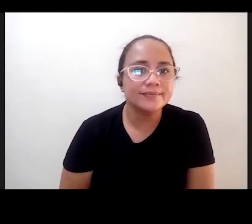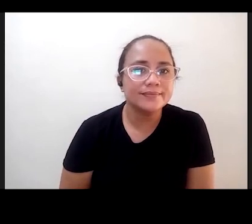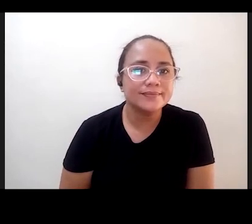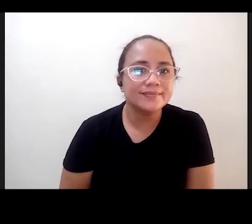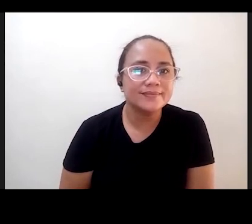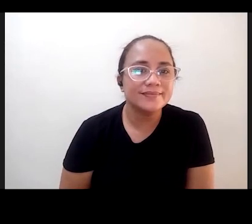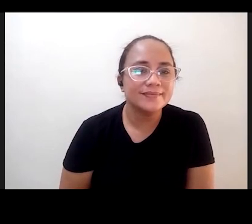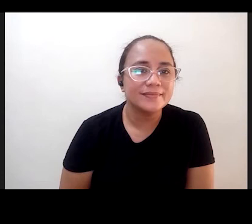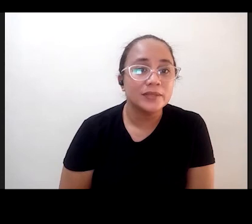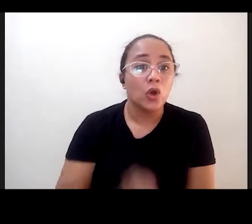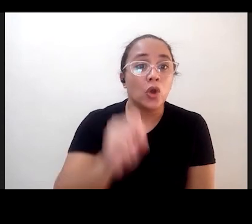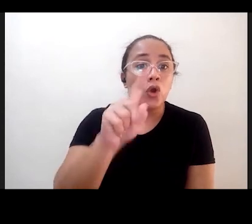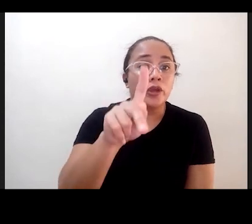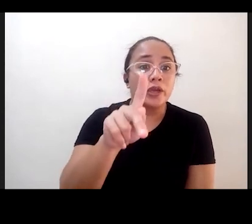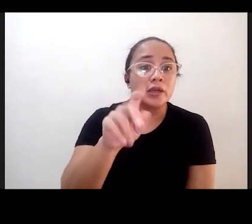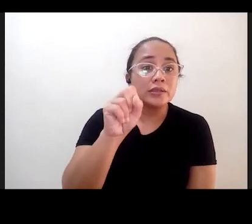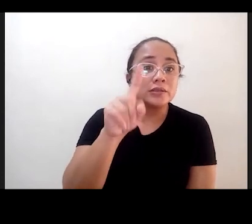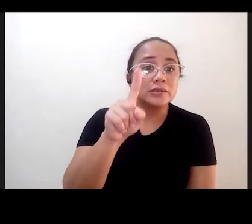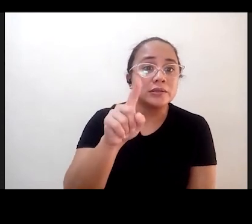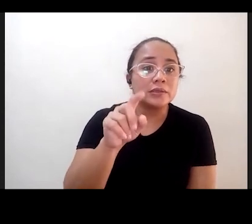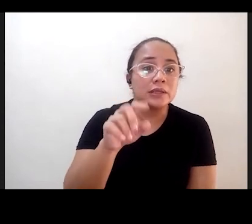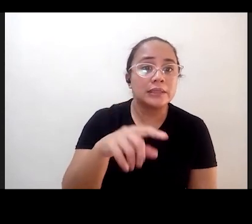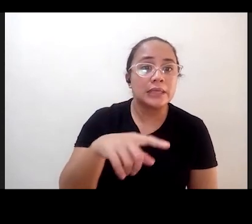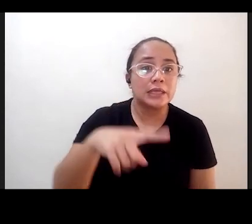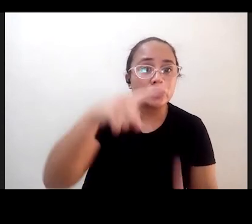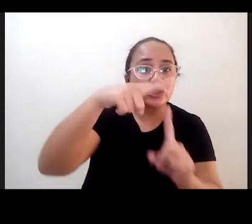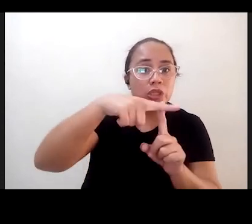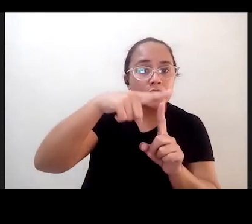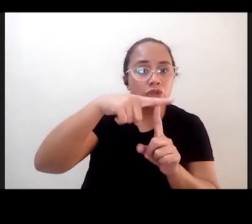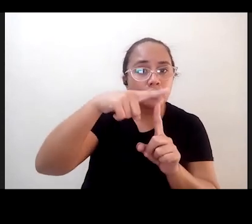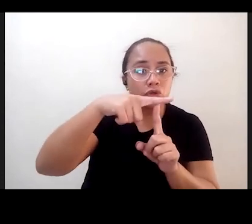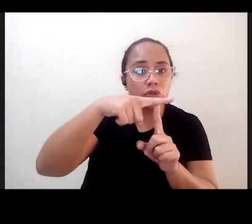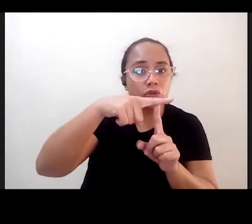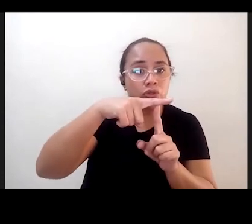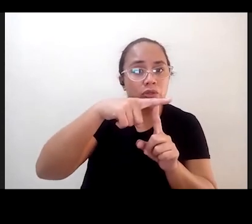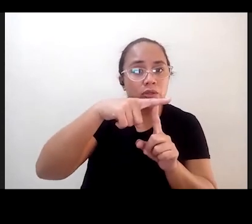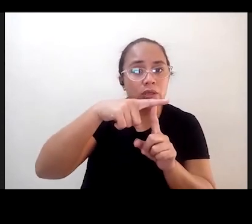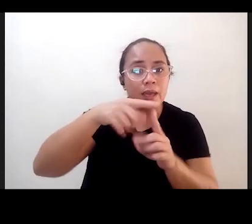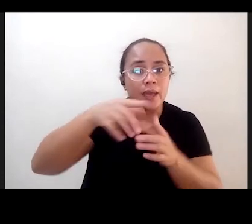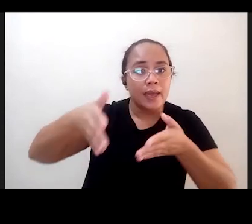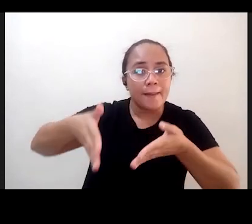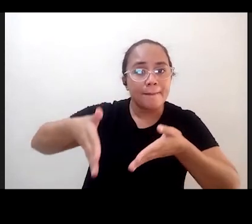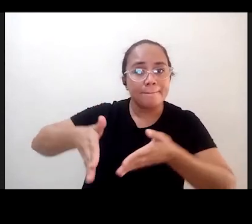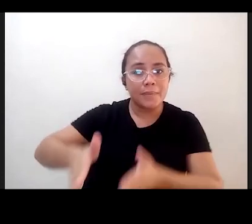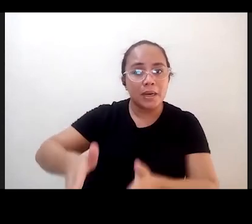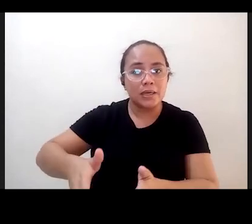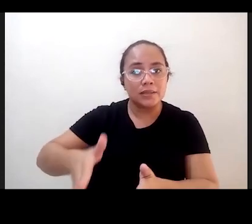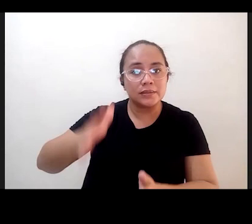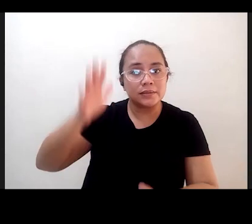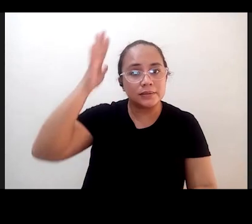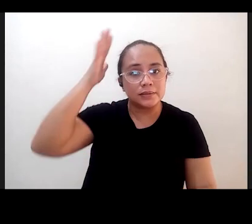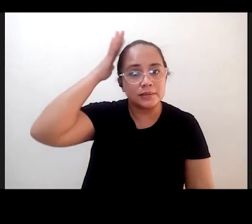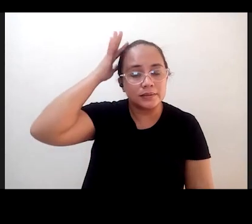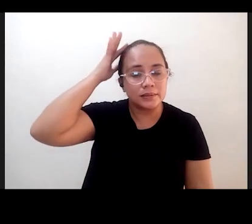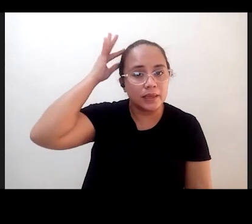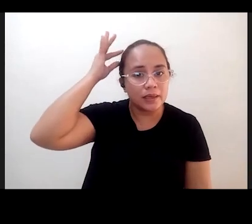Okay, t-shirt and then pants, trousers, hair, okay.